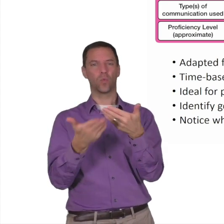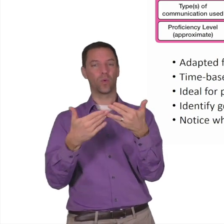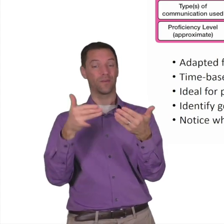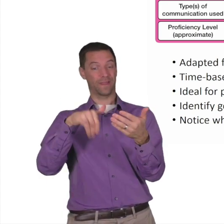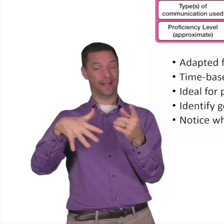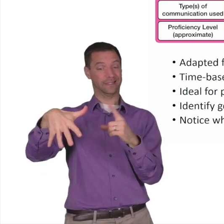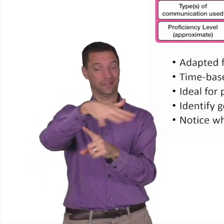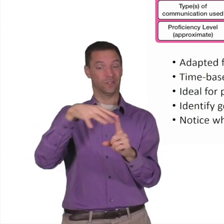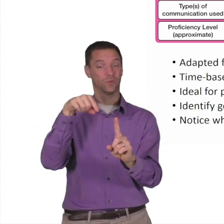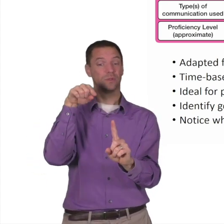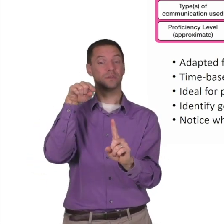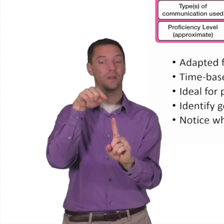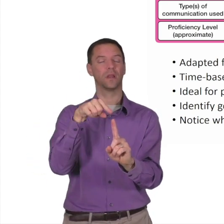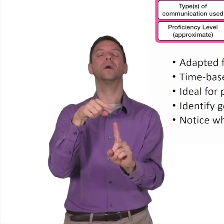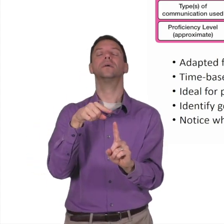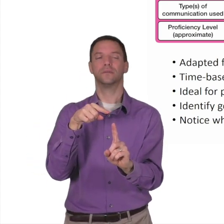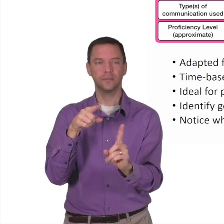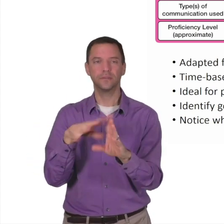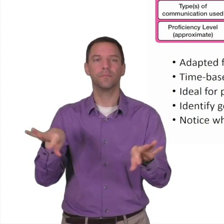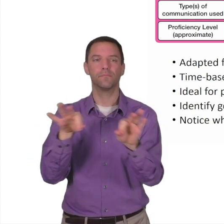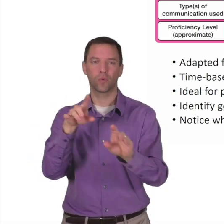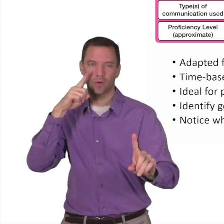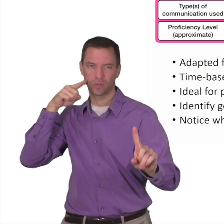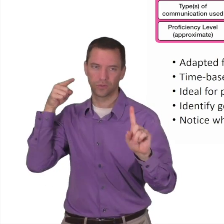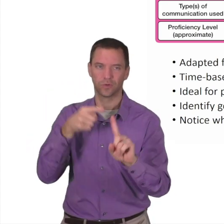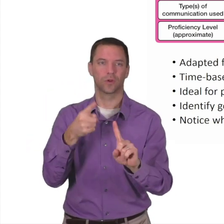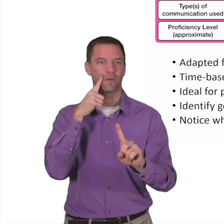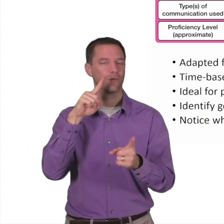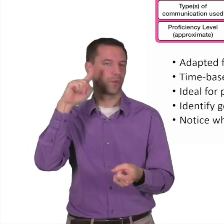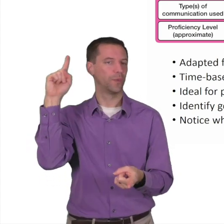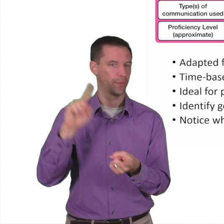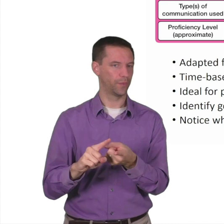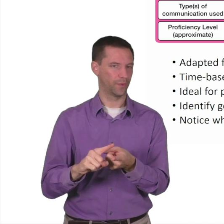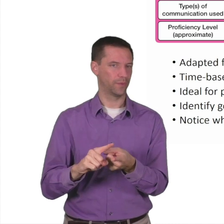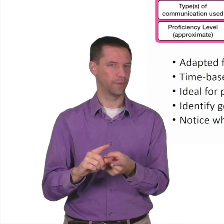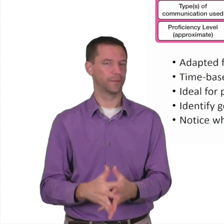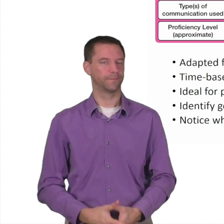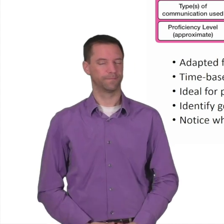happening. Whatever that situation is an important target for intervention.